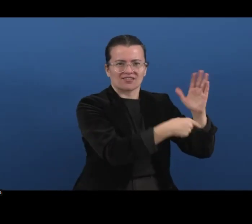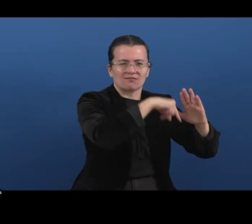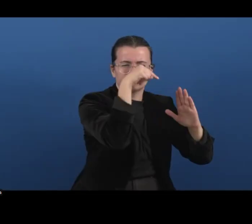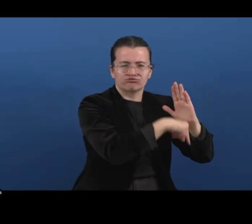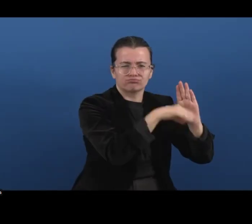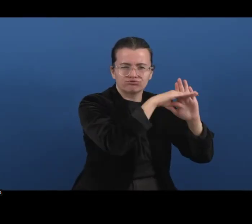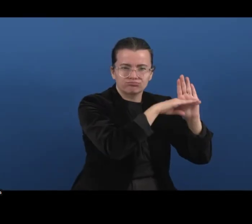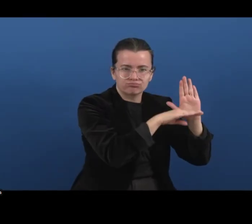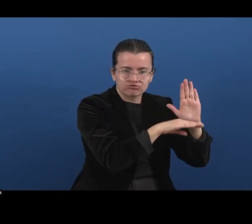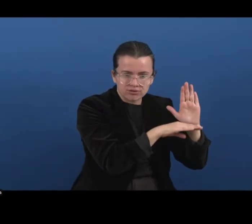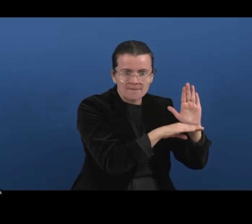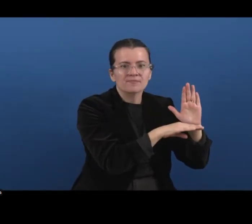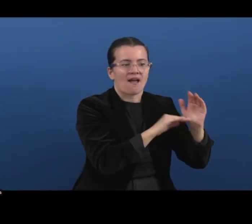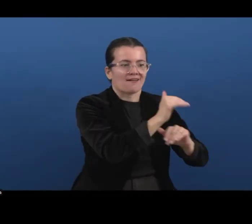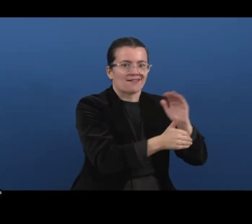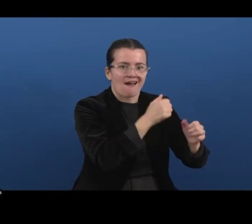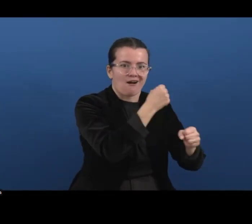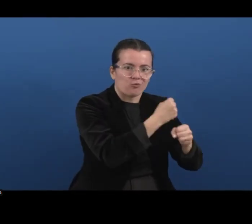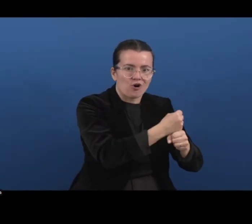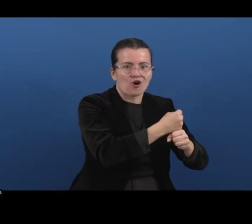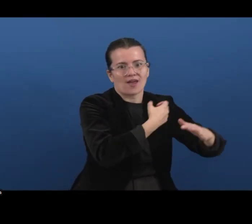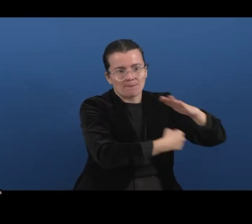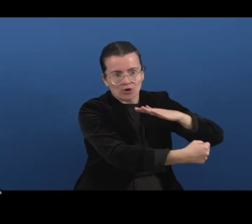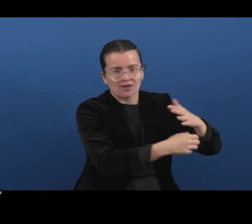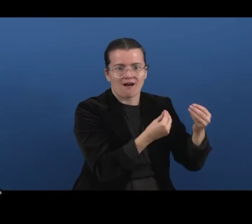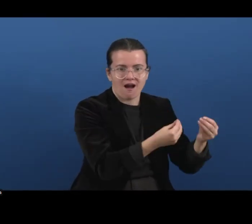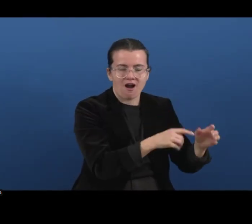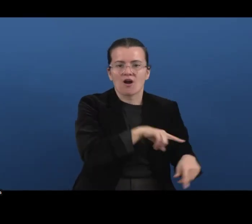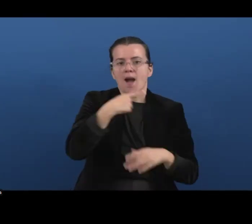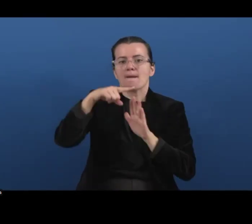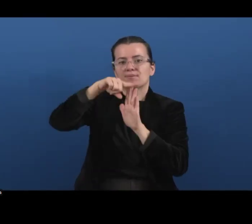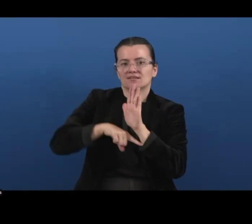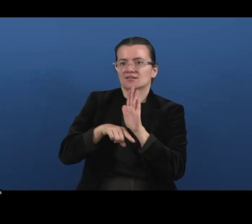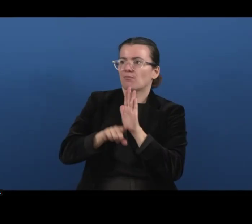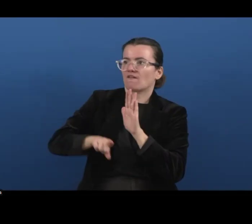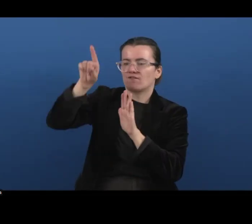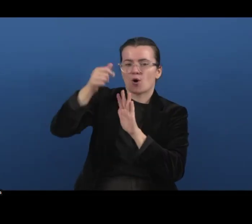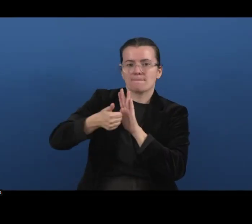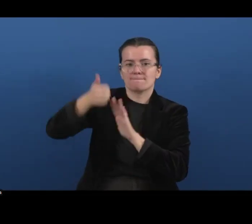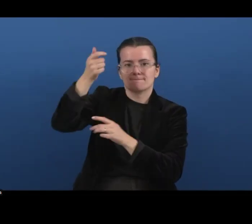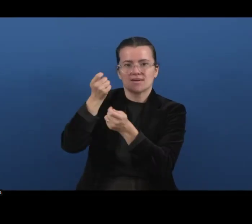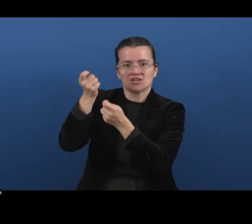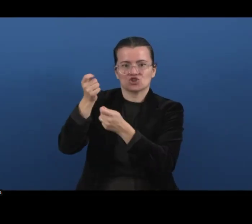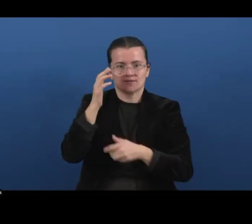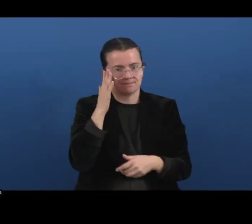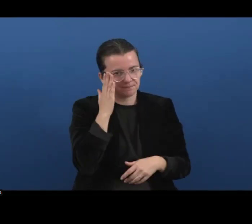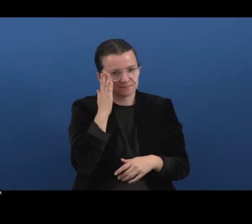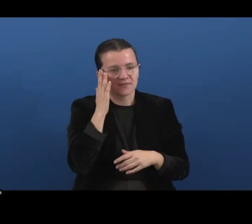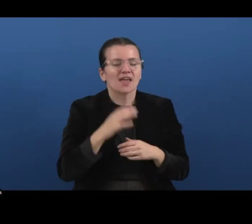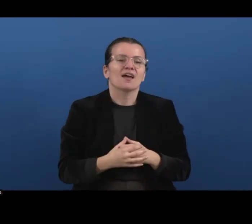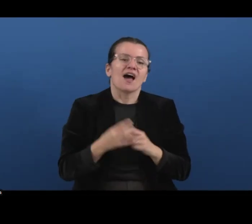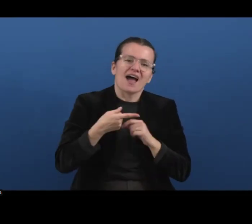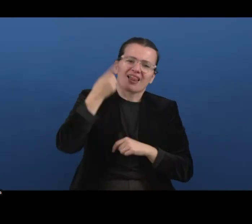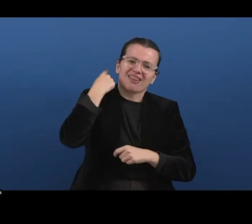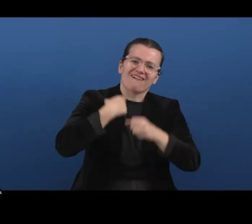enable them to support the employee. Something else we delivered last year was something called Know Me Better, which is a tool to